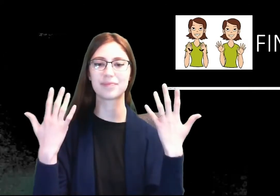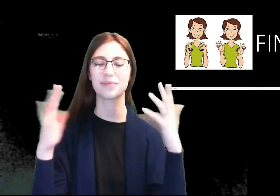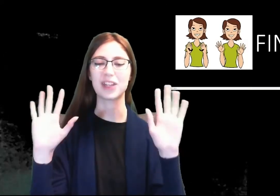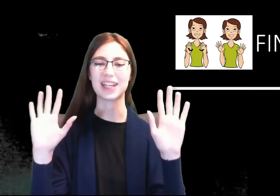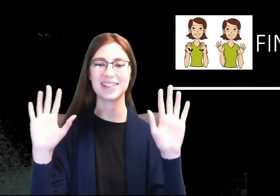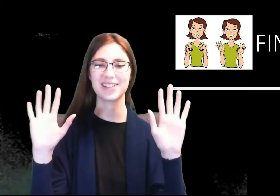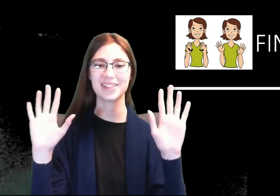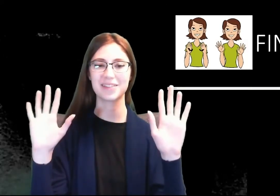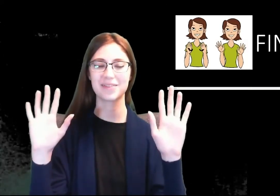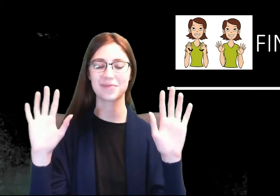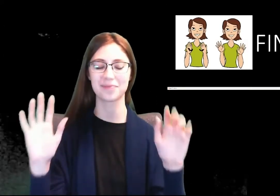Finish.